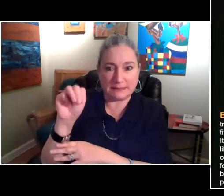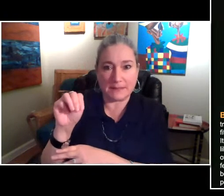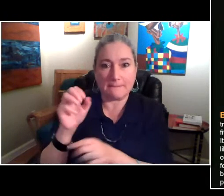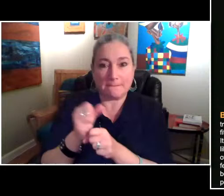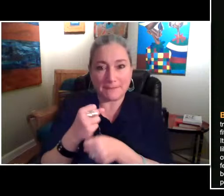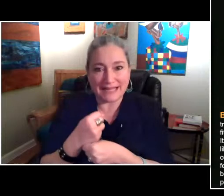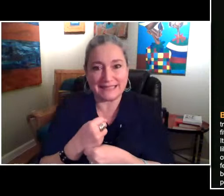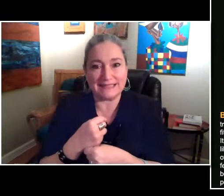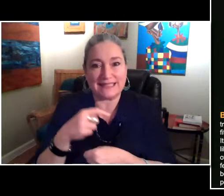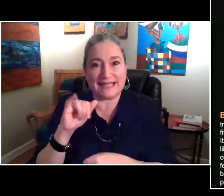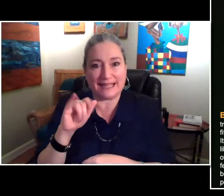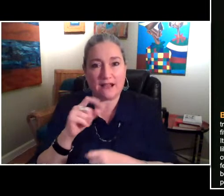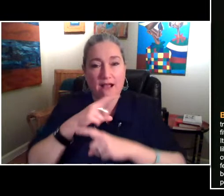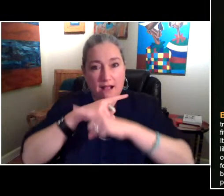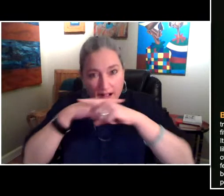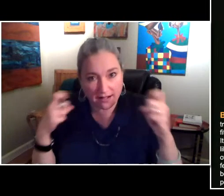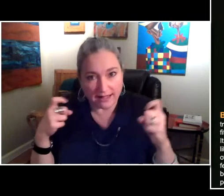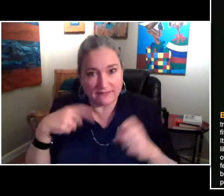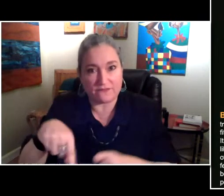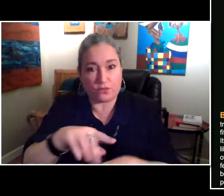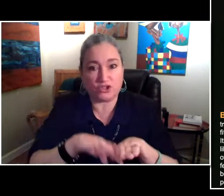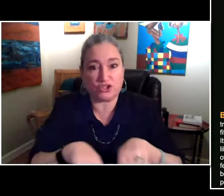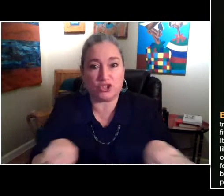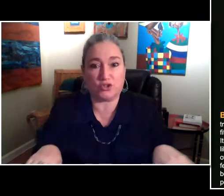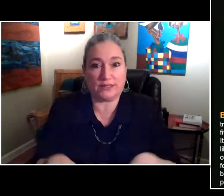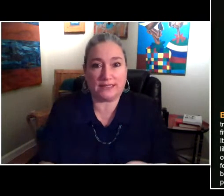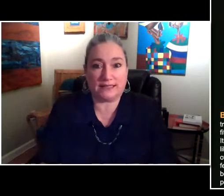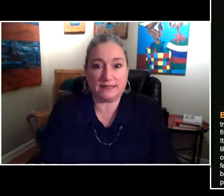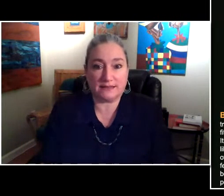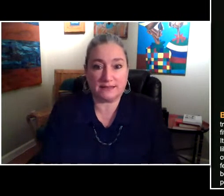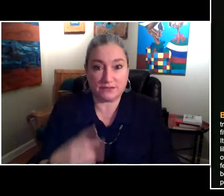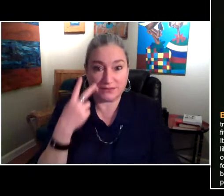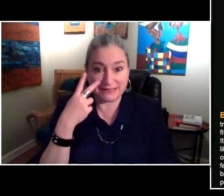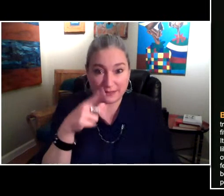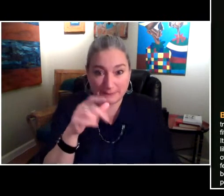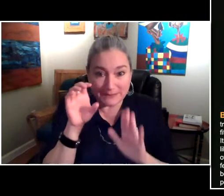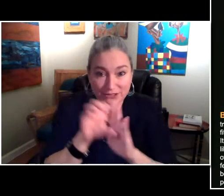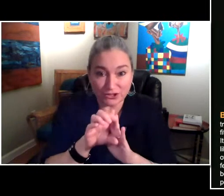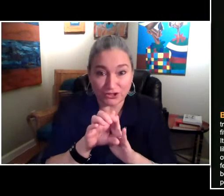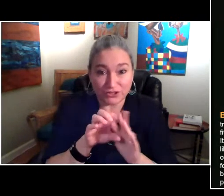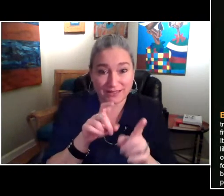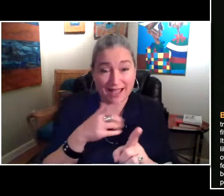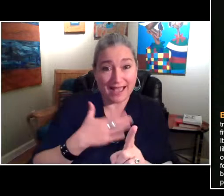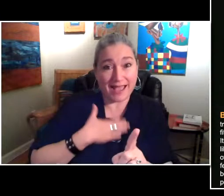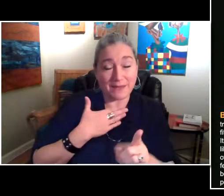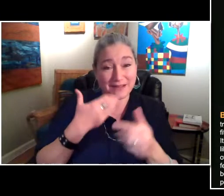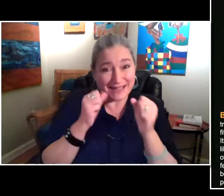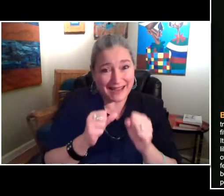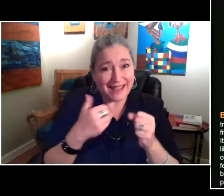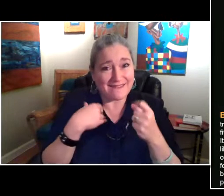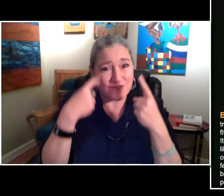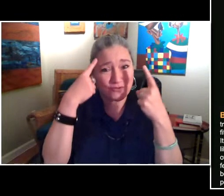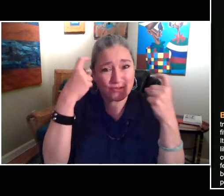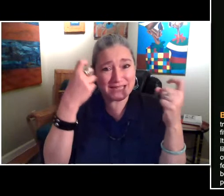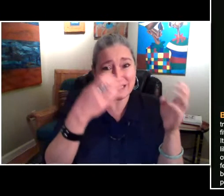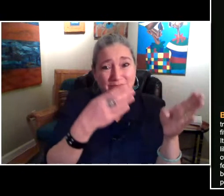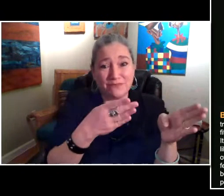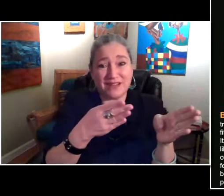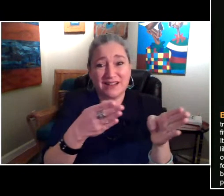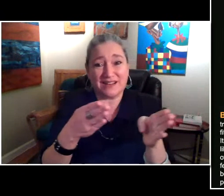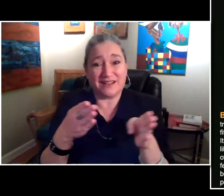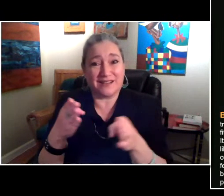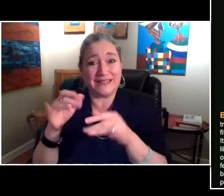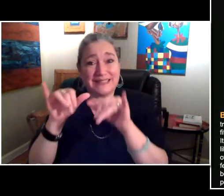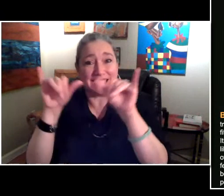the environment of autism, those systems of autism, make it ugly for them. And you can see in